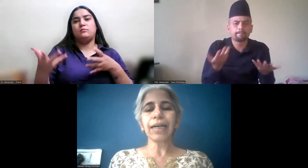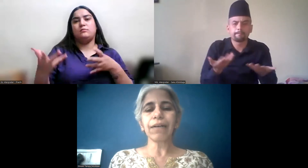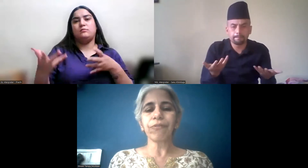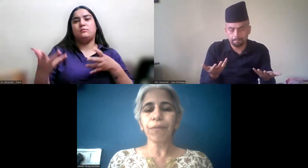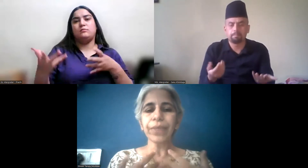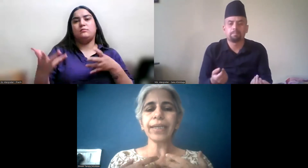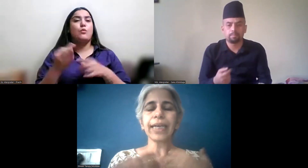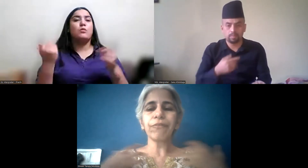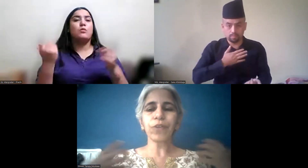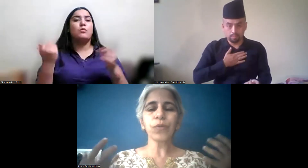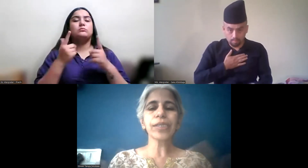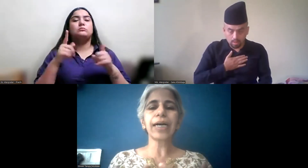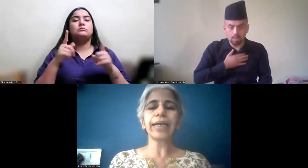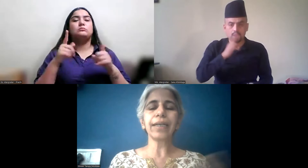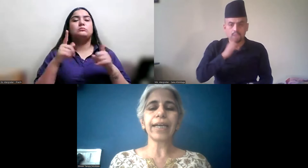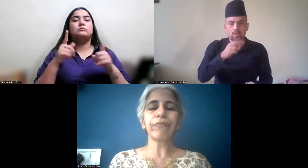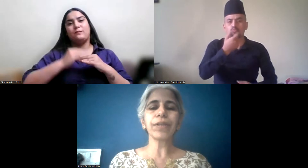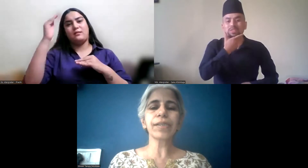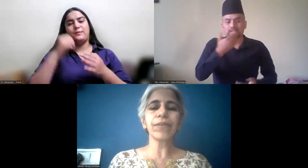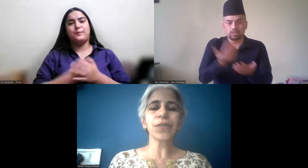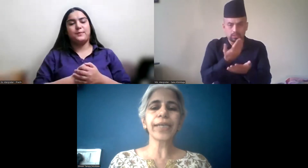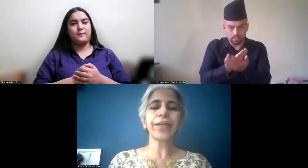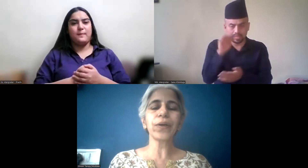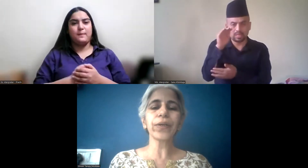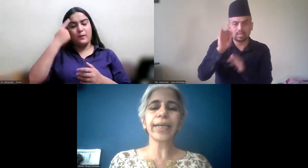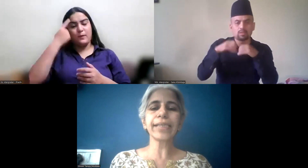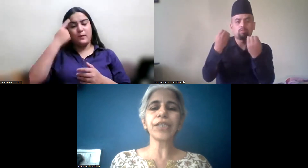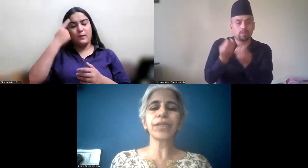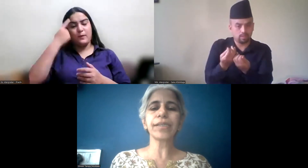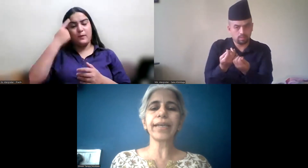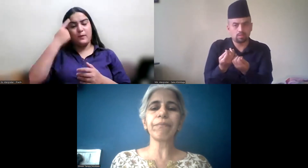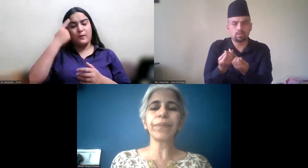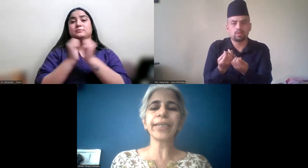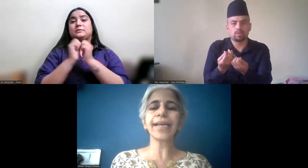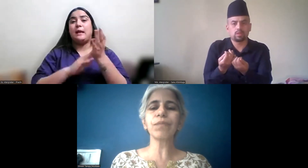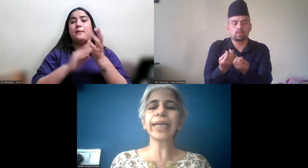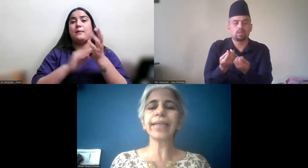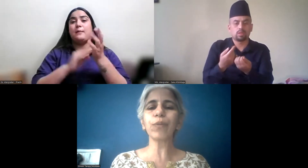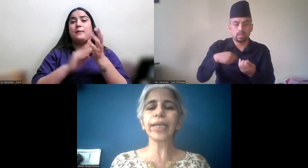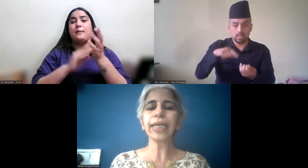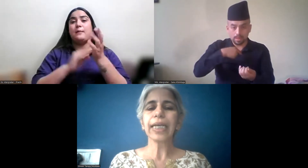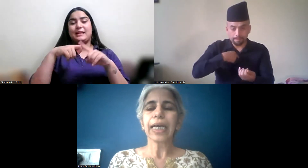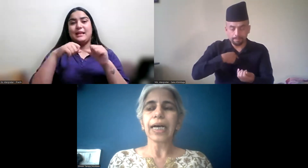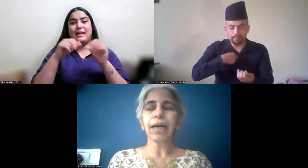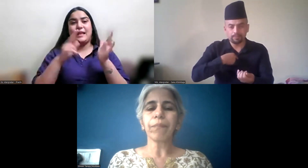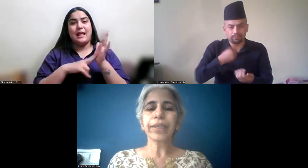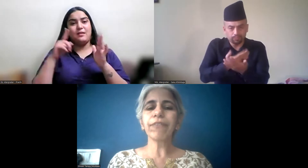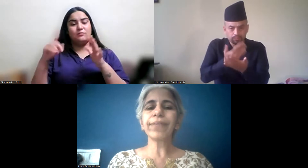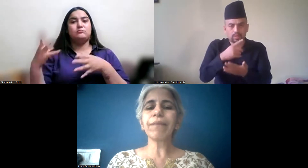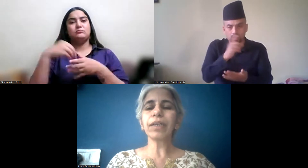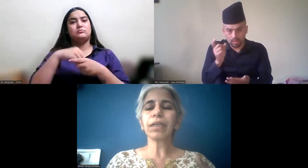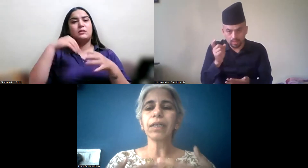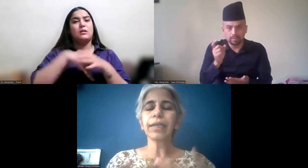that for me and for Muskan and for the civil society organizations in MP, it has meant that we give